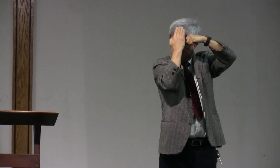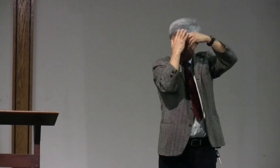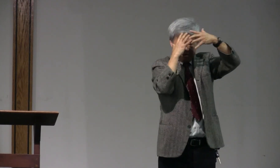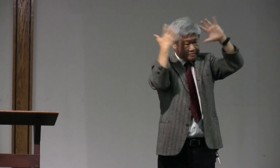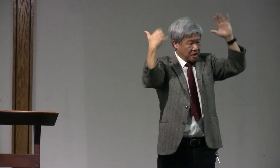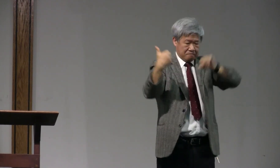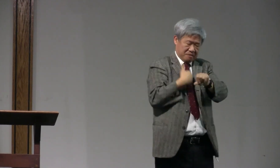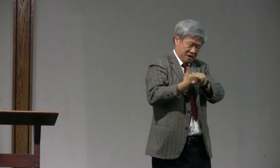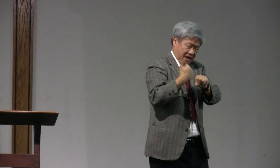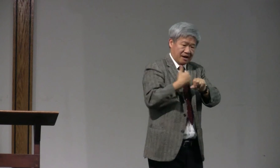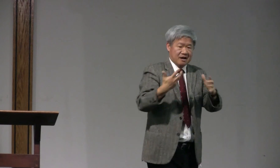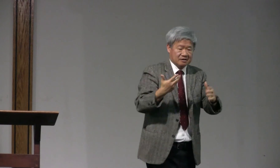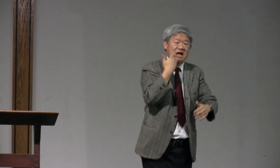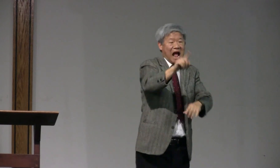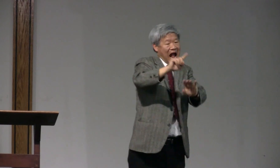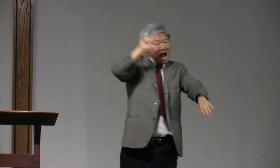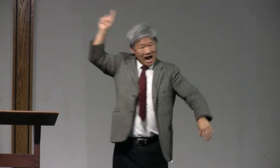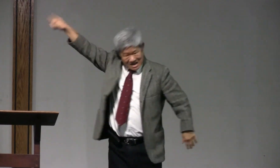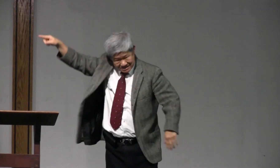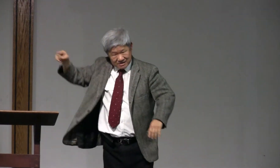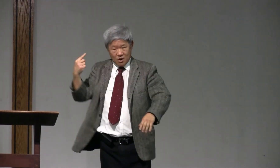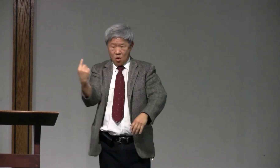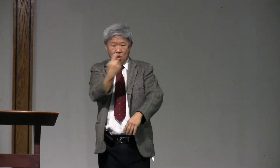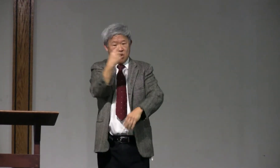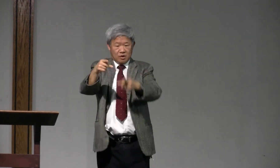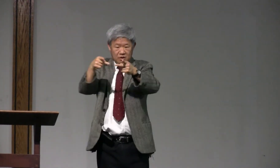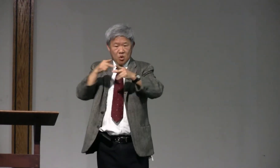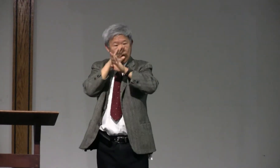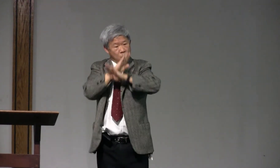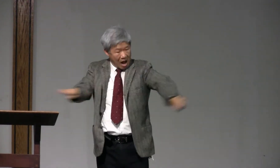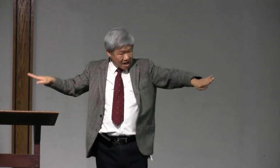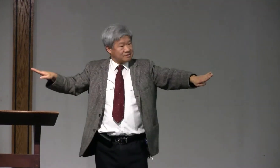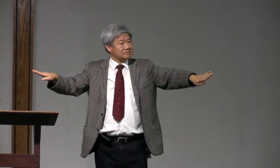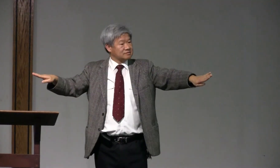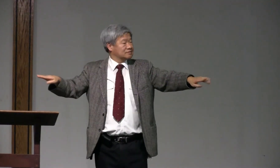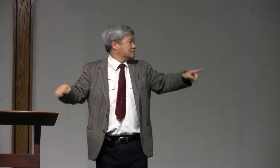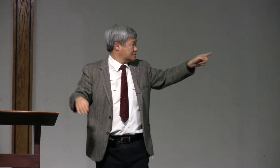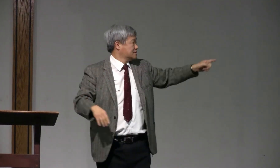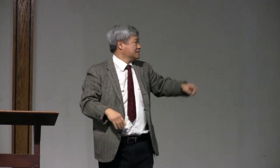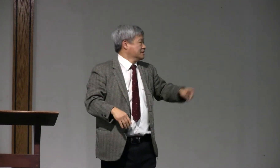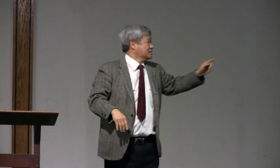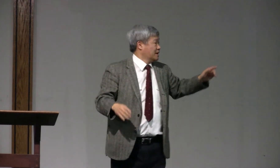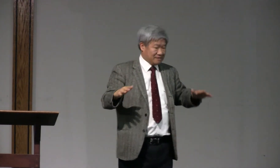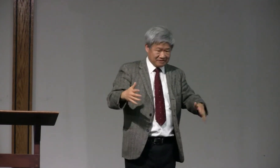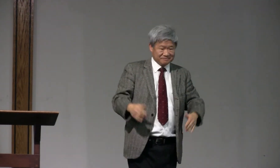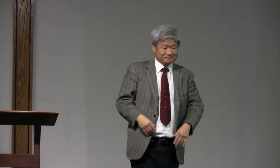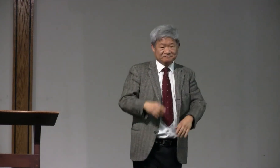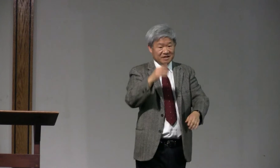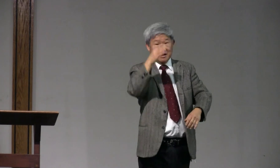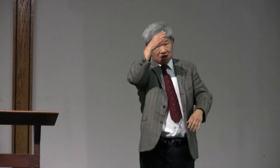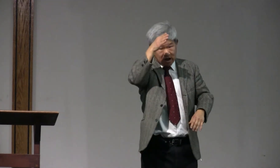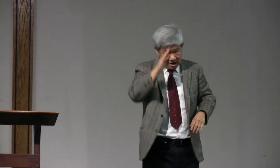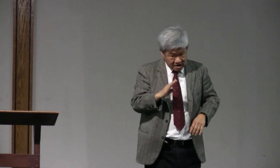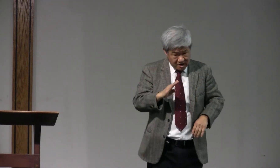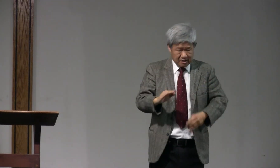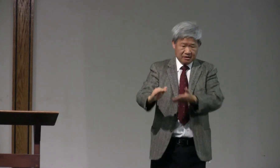otherwise, his mind gets too busy, and that's dangerous. He needs to go to a quiet, solitary